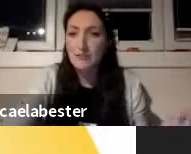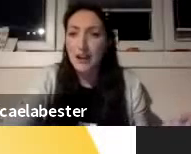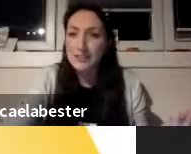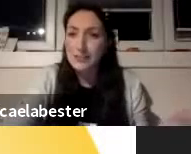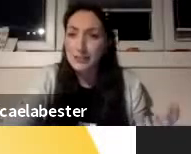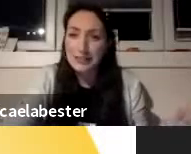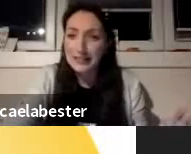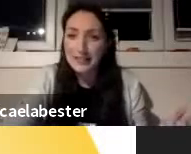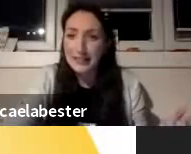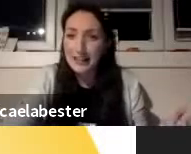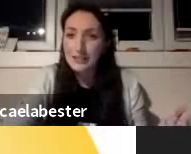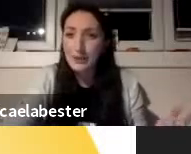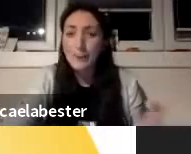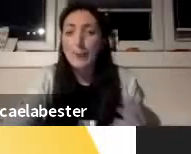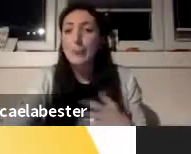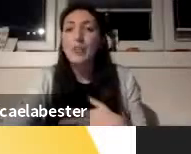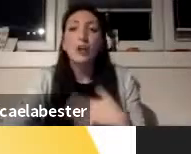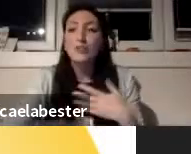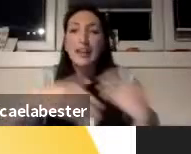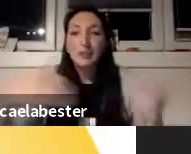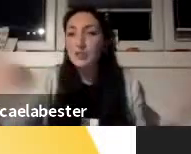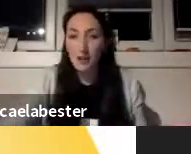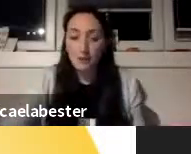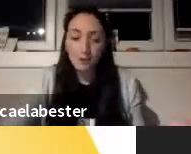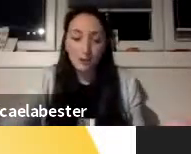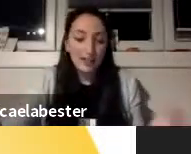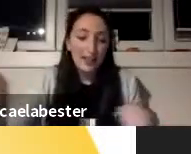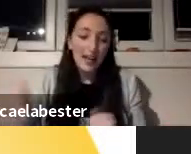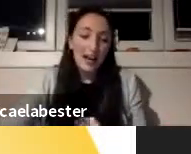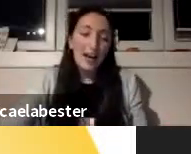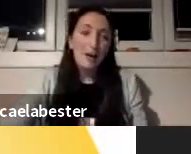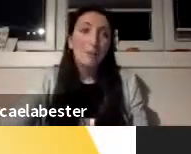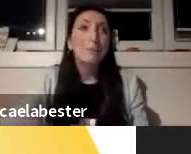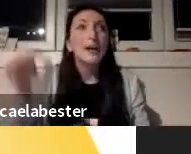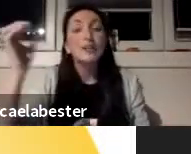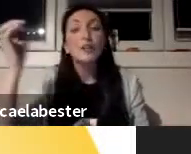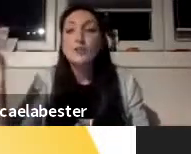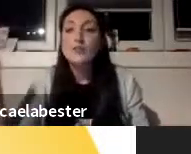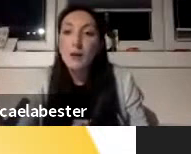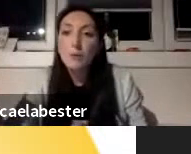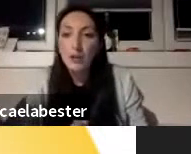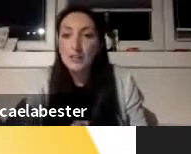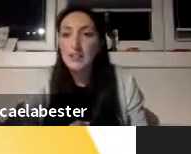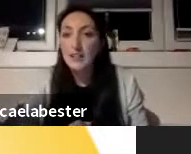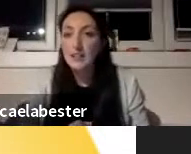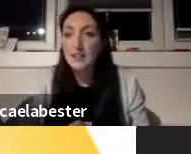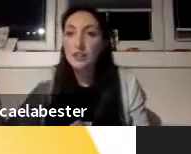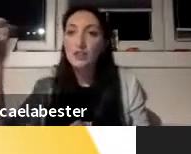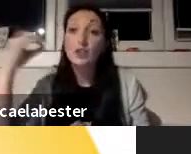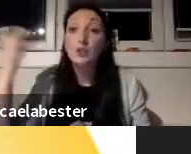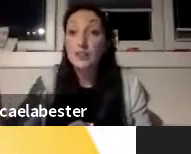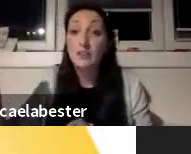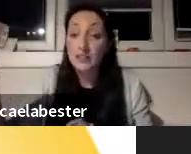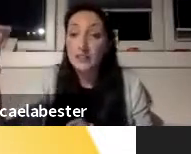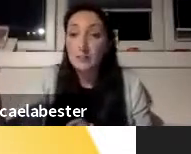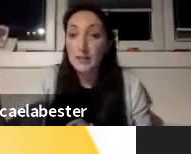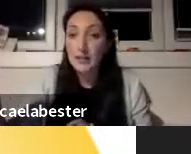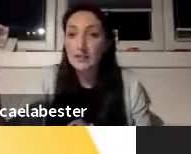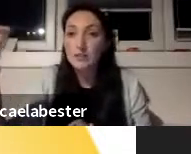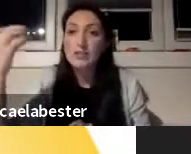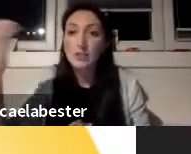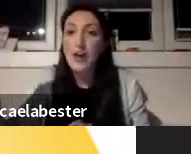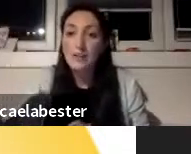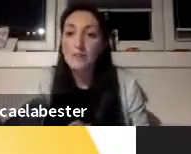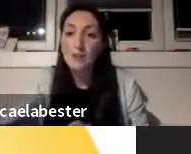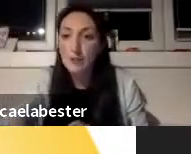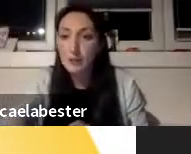like a sunrise or anything like that. So, language is arbitrary. But, some words in English do sound like their